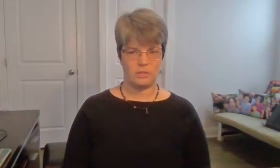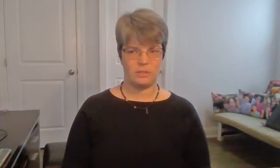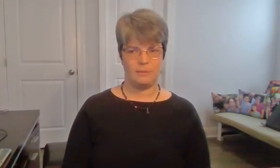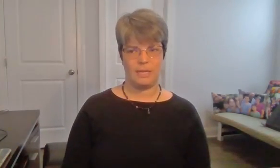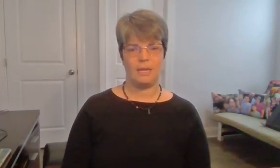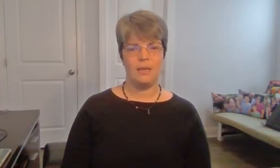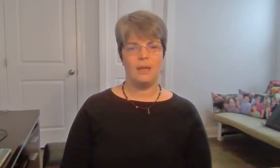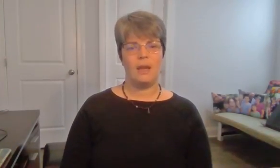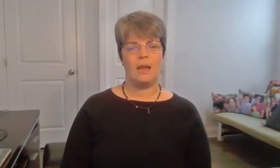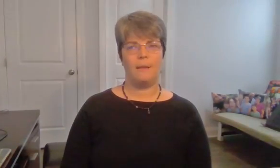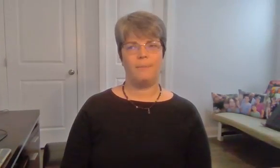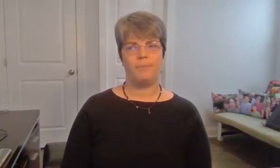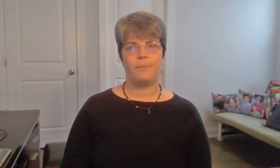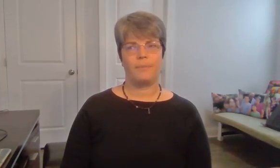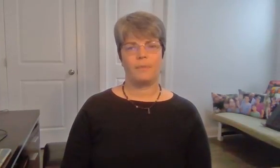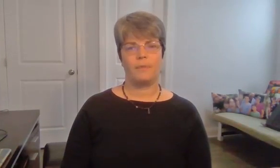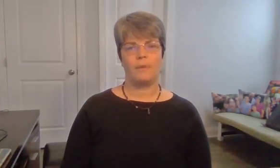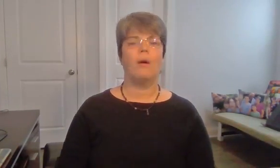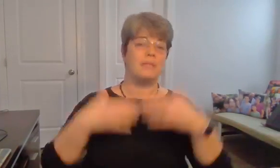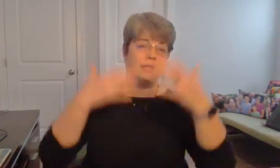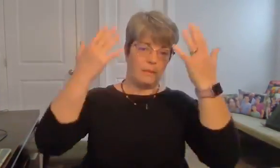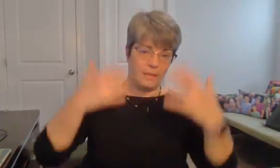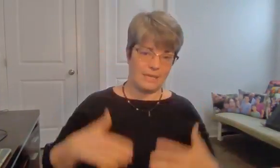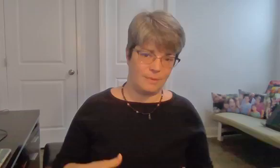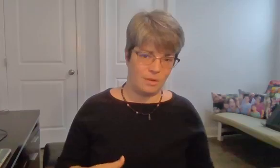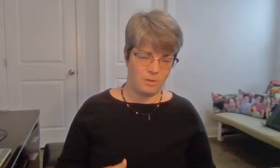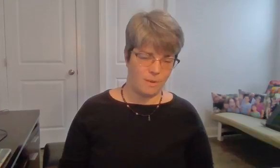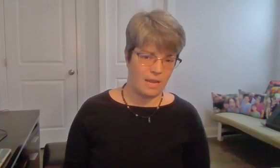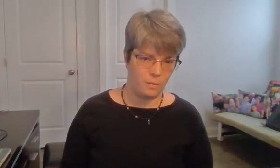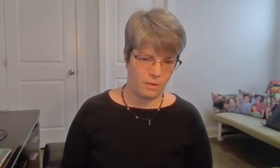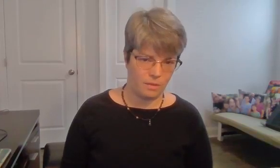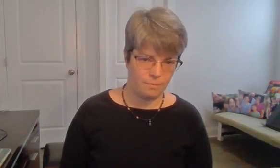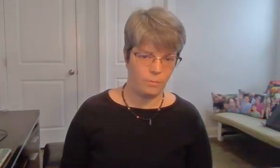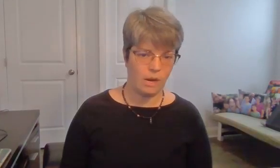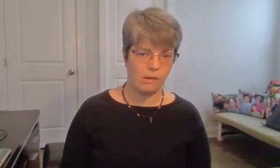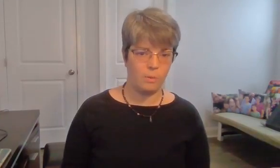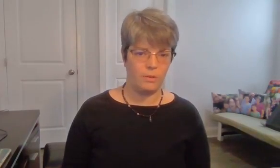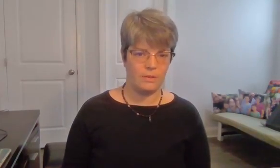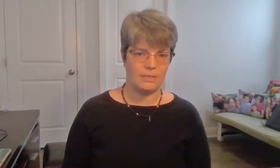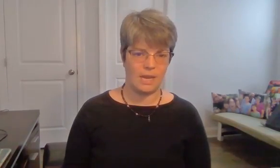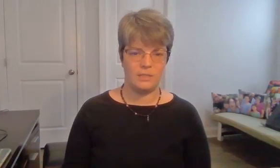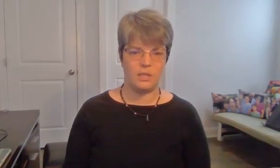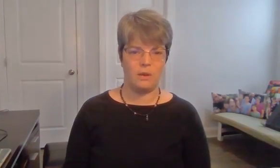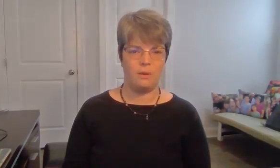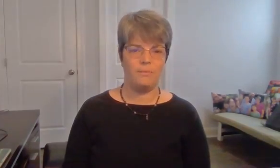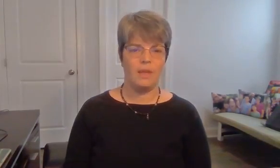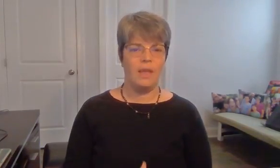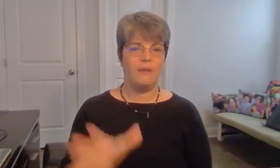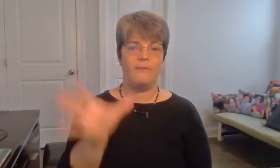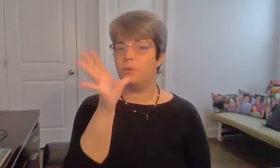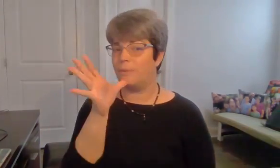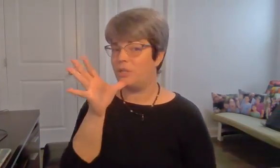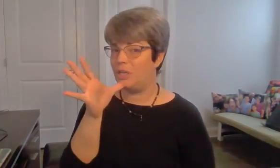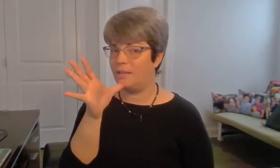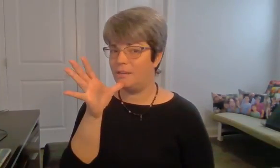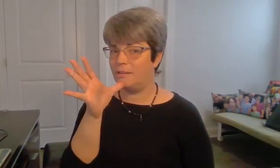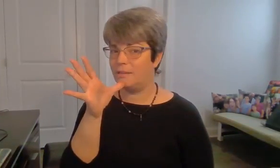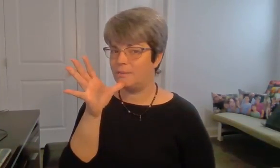the meaning. Obviously the placement on your body, where you put the sign. So if I do it on my chin, it's